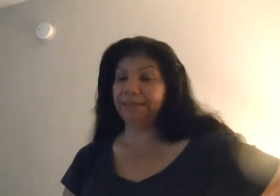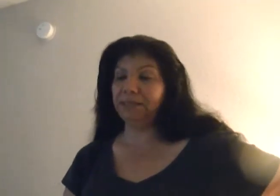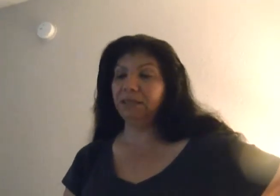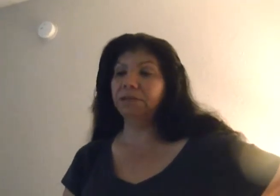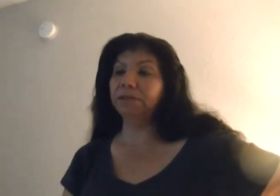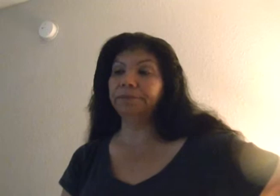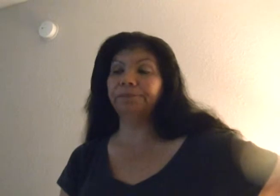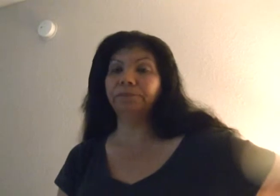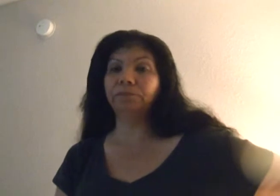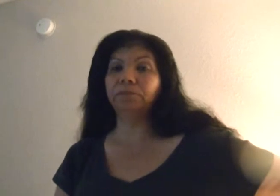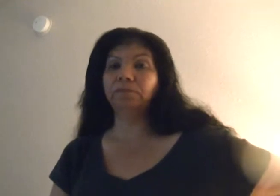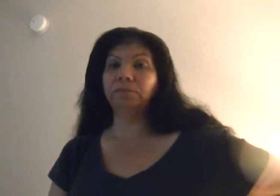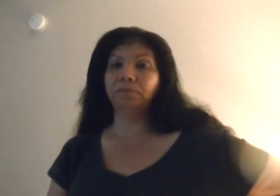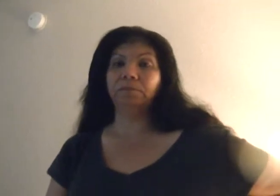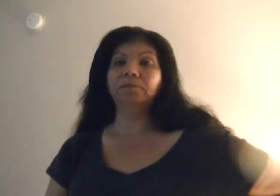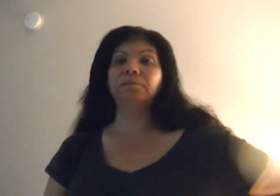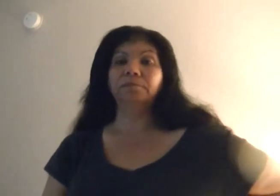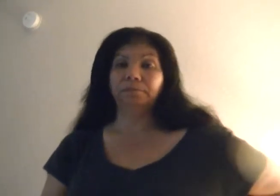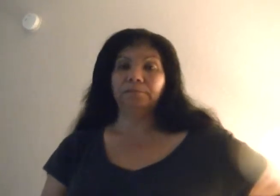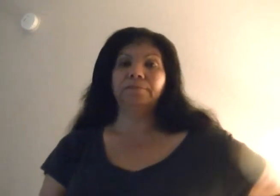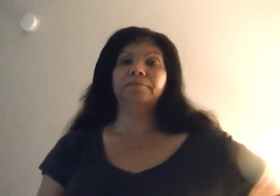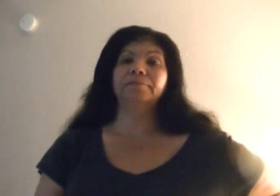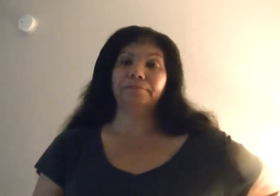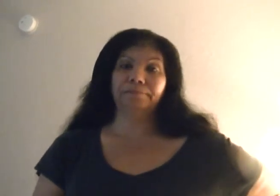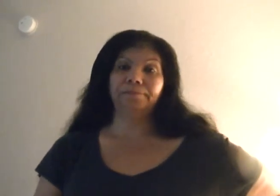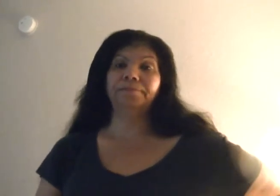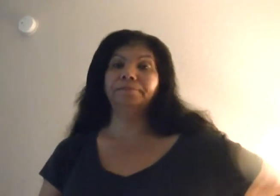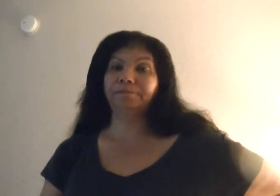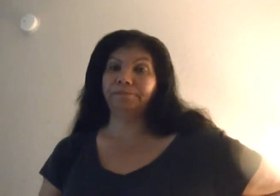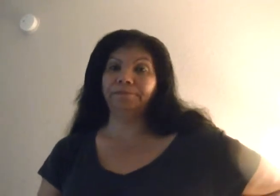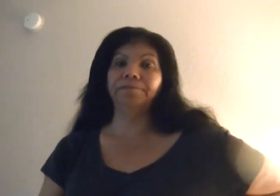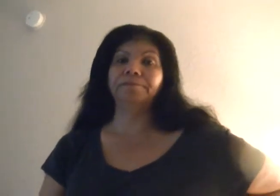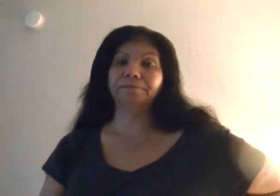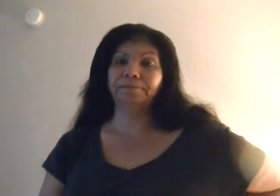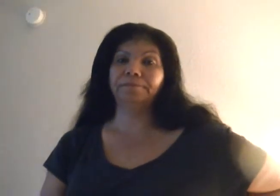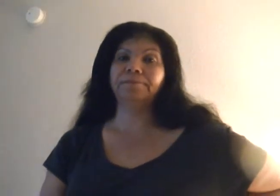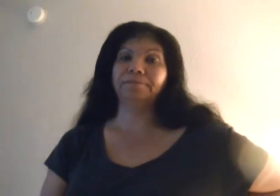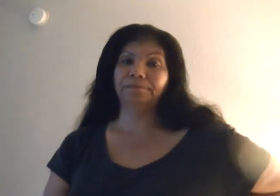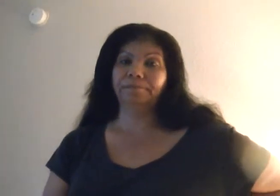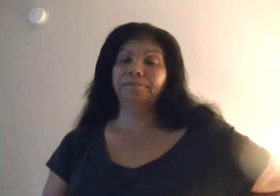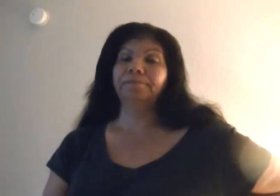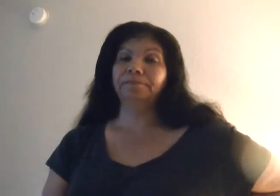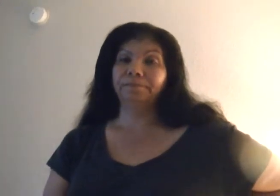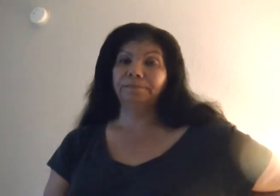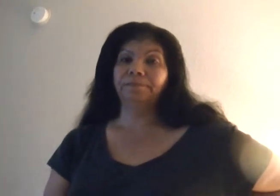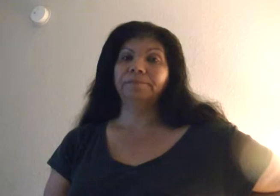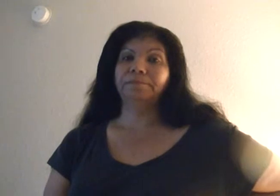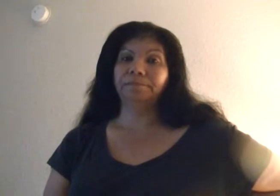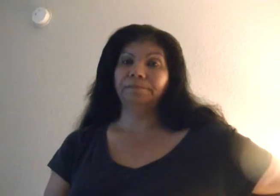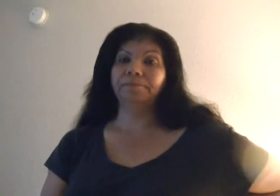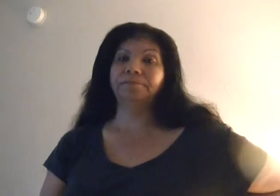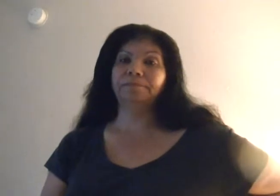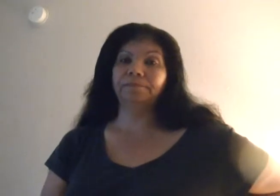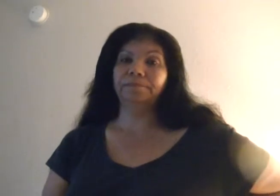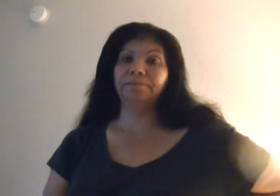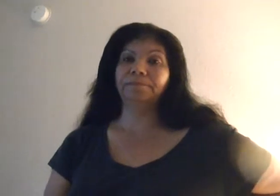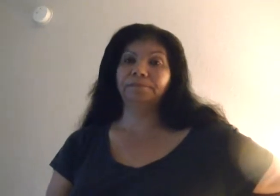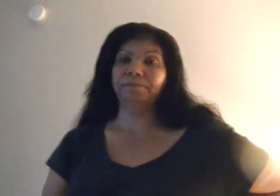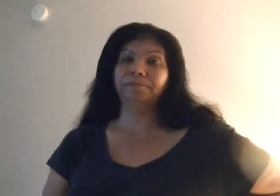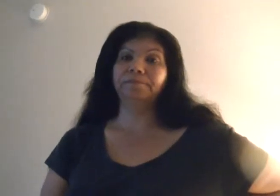does. That means he only loves those genuinely, those who keep his word. Jesus said, if you keep my word, me and my Father will